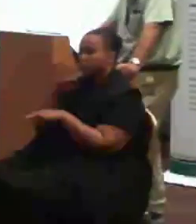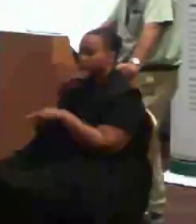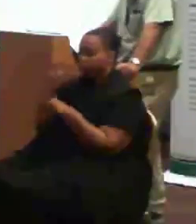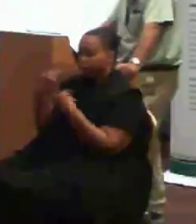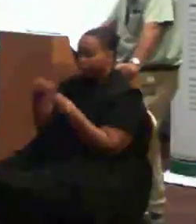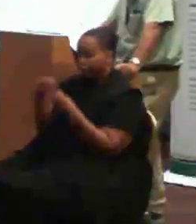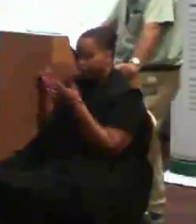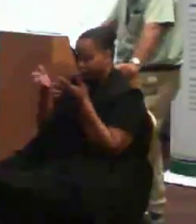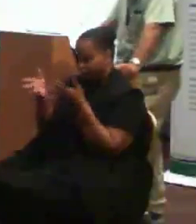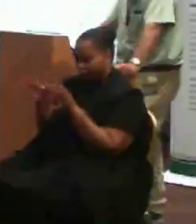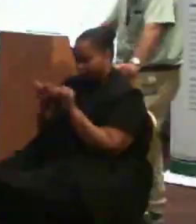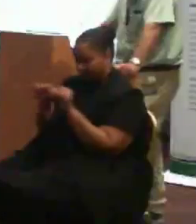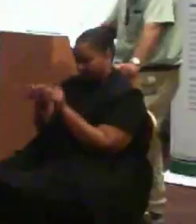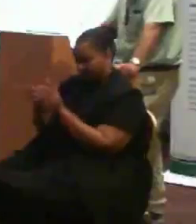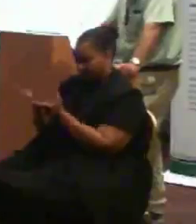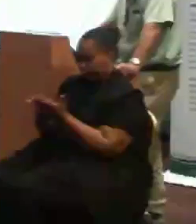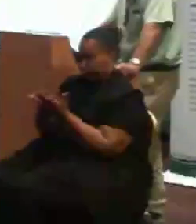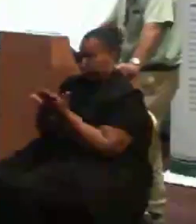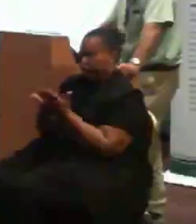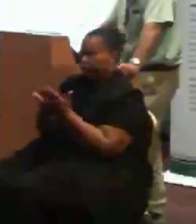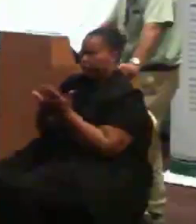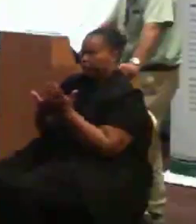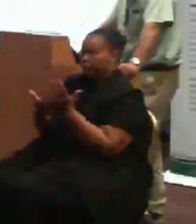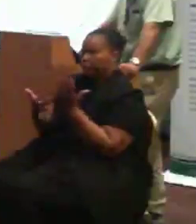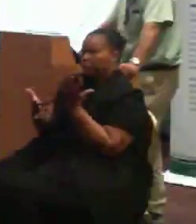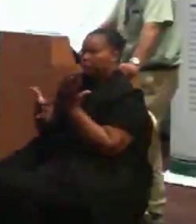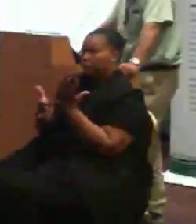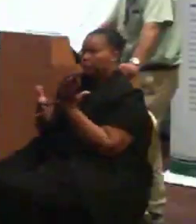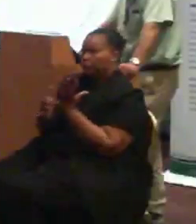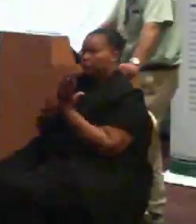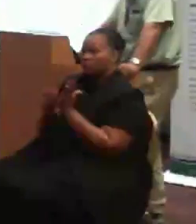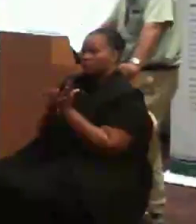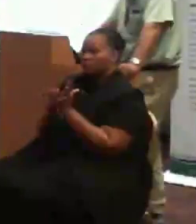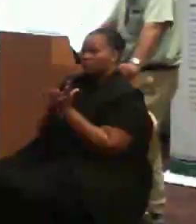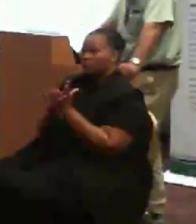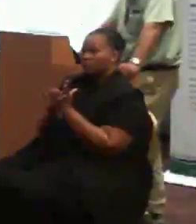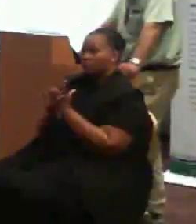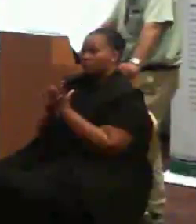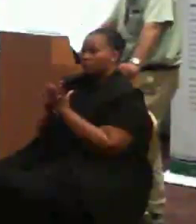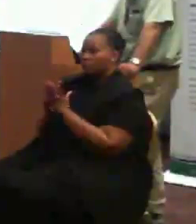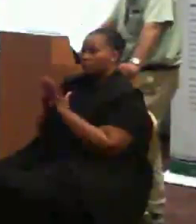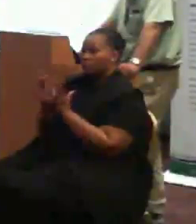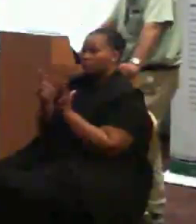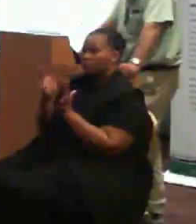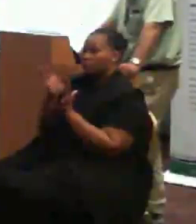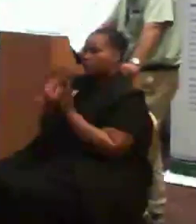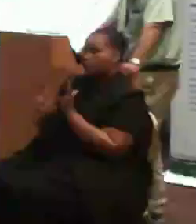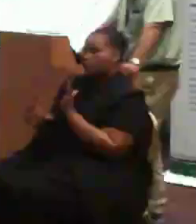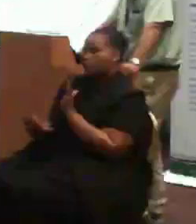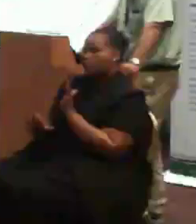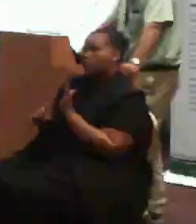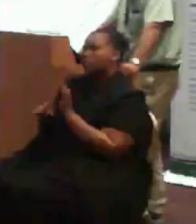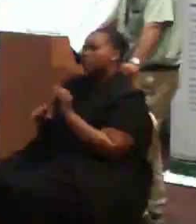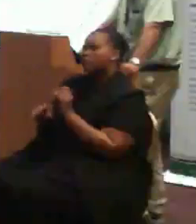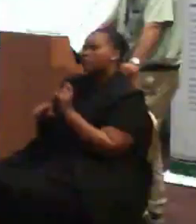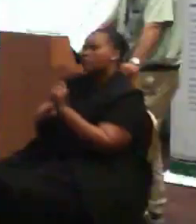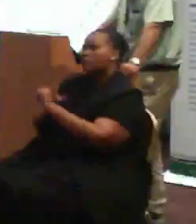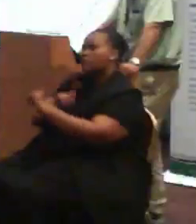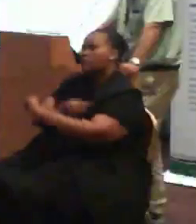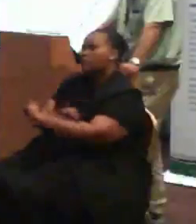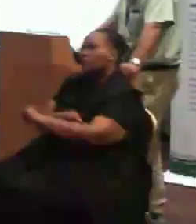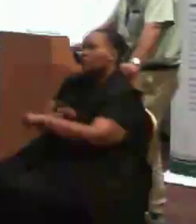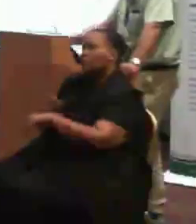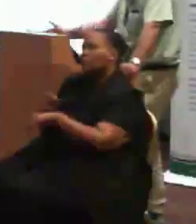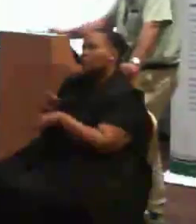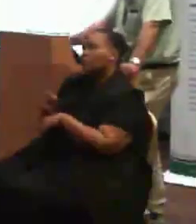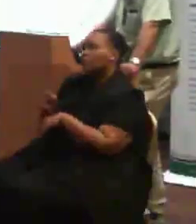usual. The improved technology available to the consumer as a power source is more difficult,